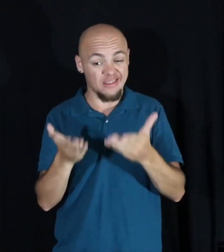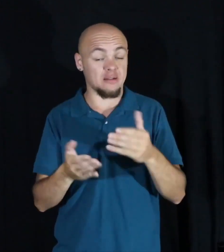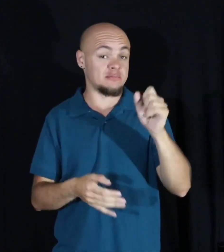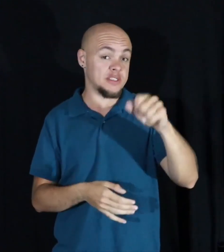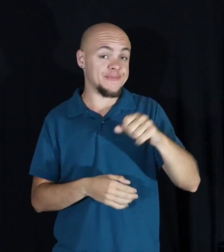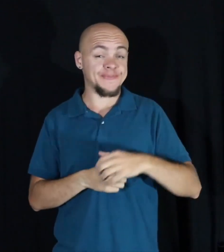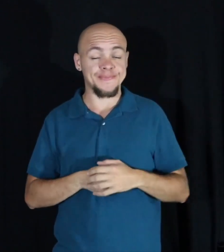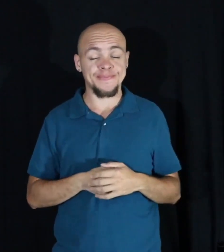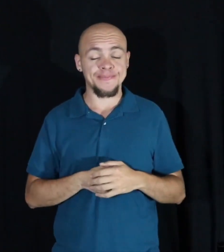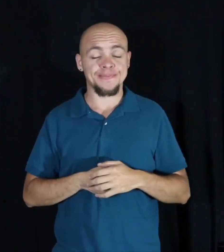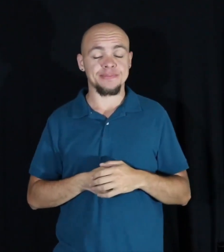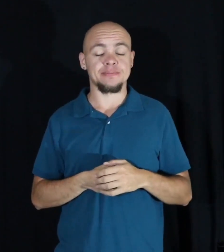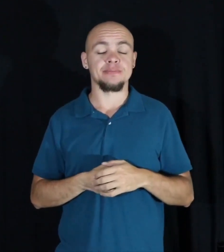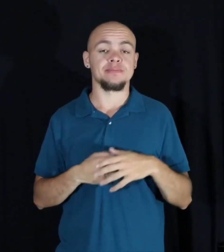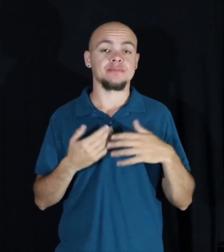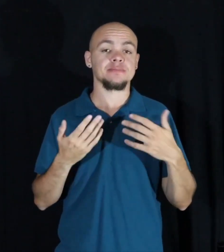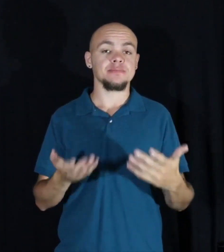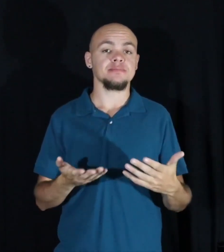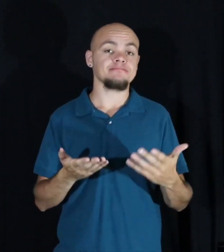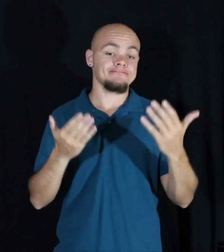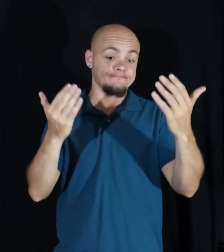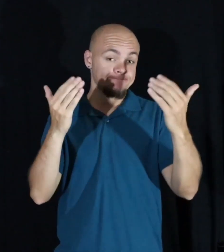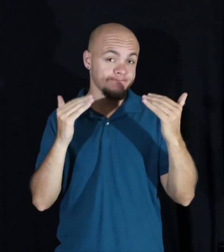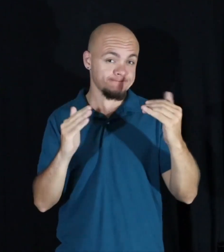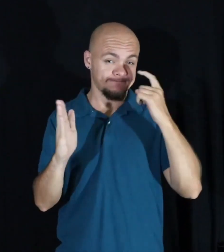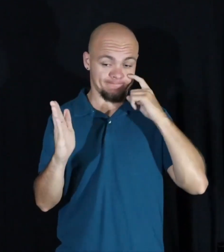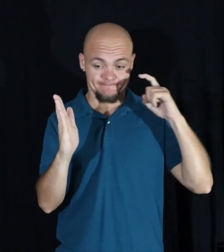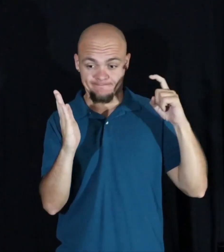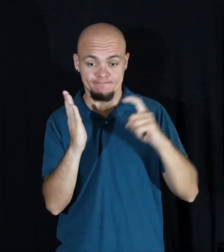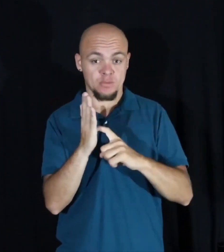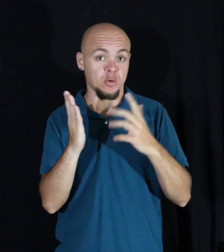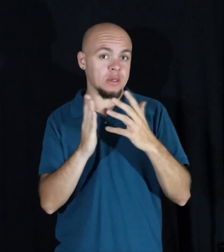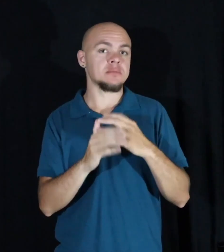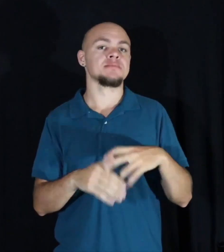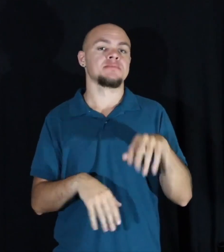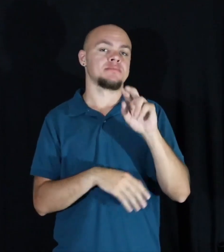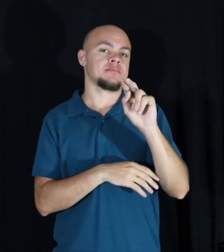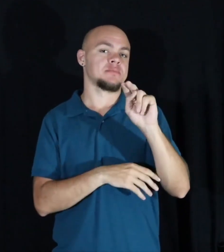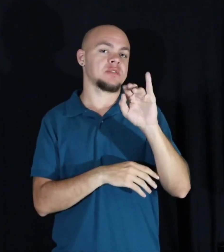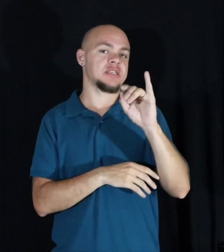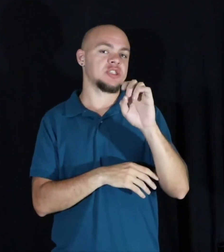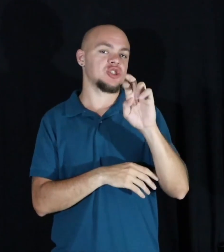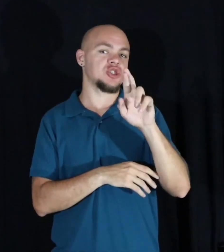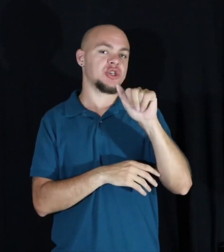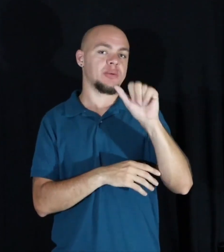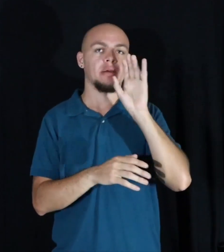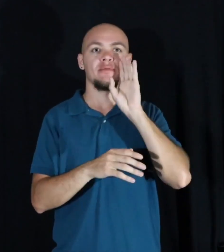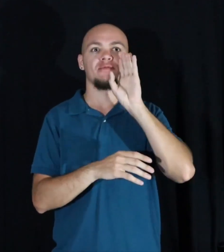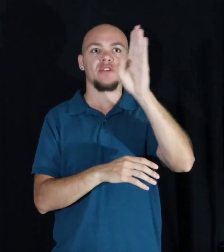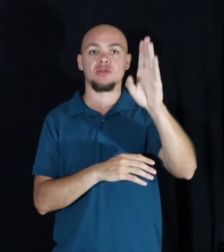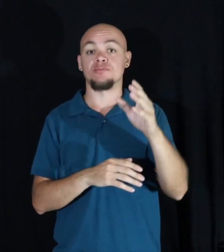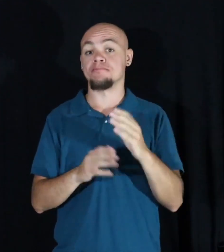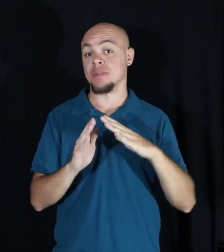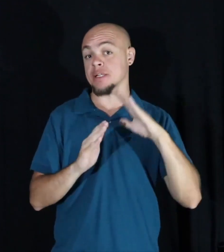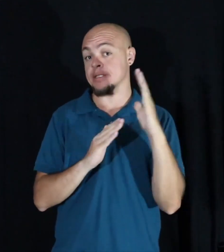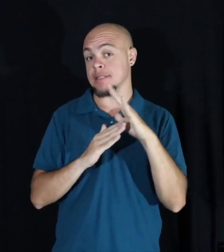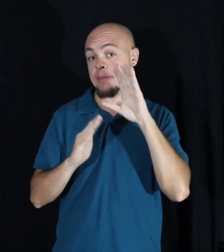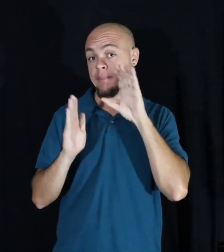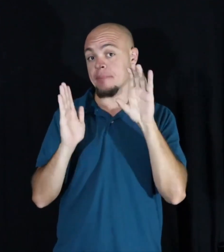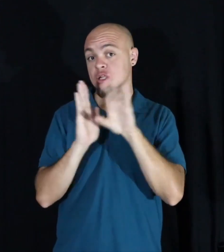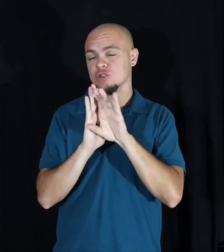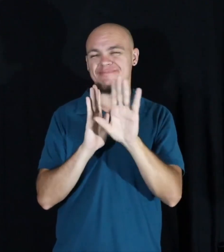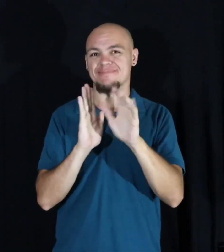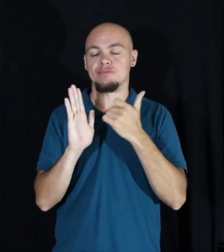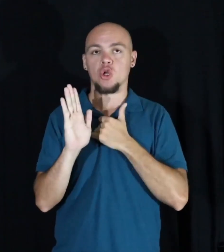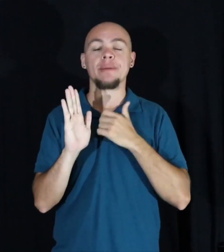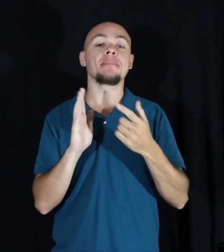on. So the next thing I want to really focus on is the future of Nigeria. The top pictures are, like